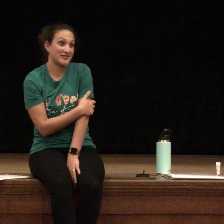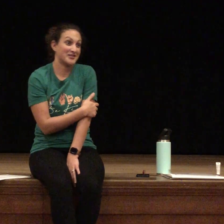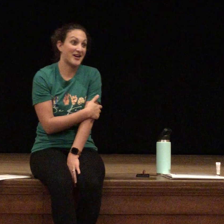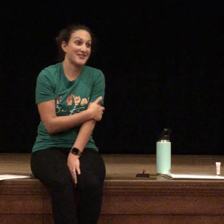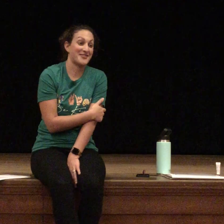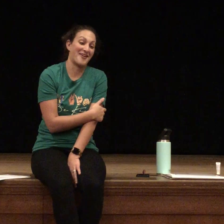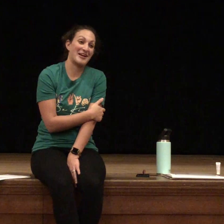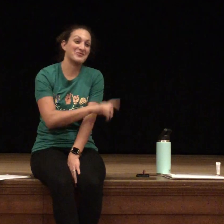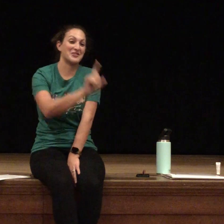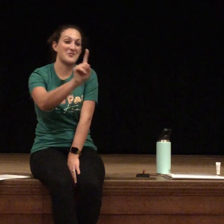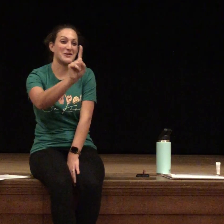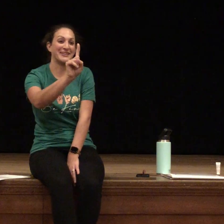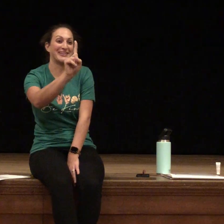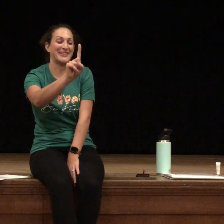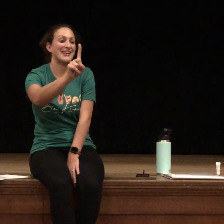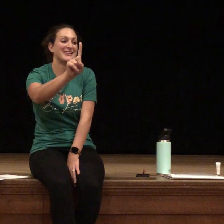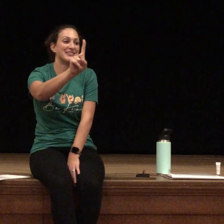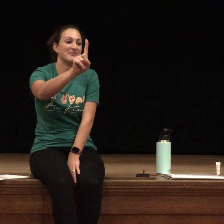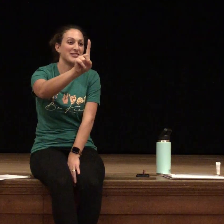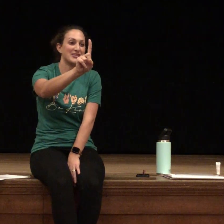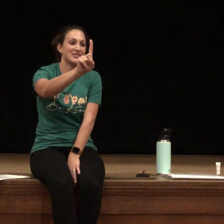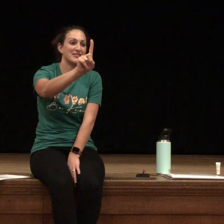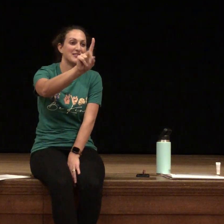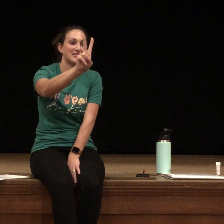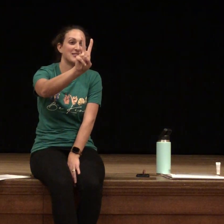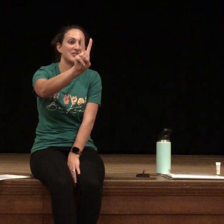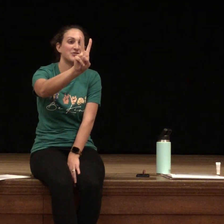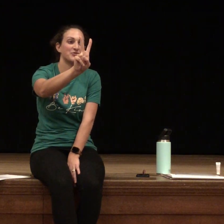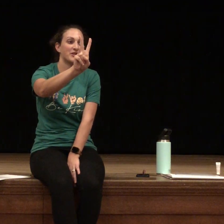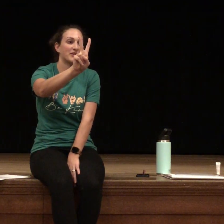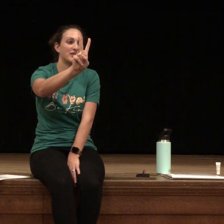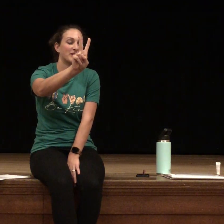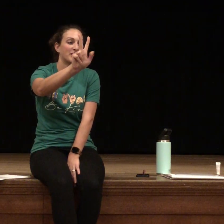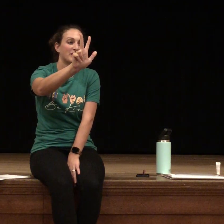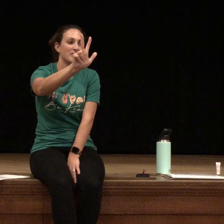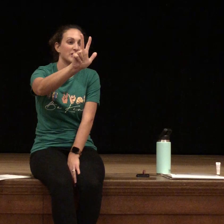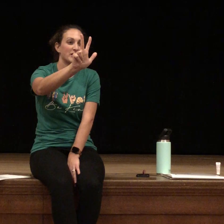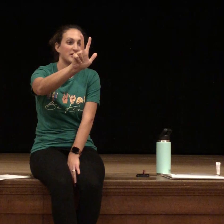Yeah? Alright, we'll start at 1. 1, 2, 3,